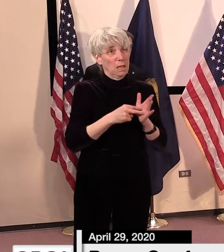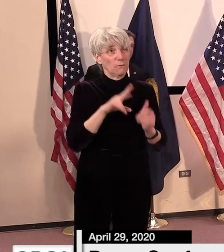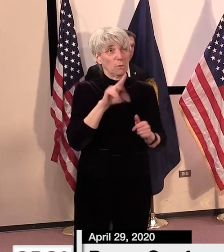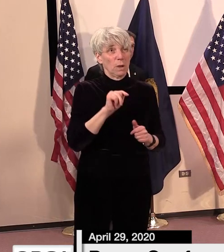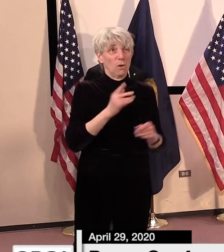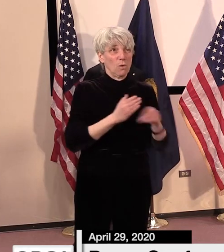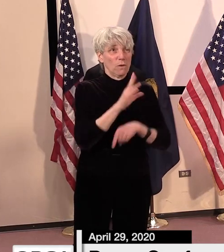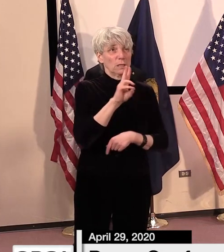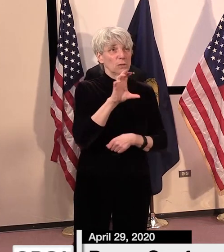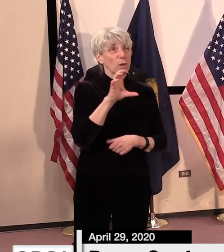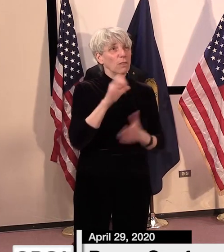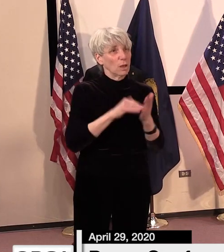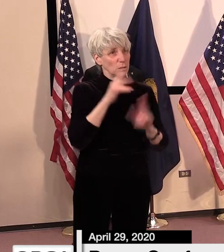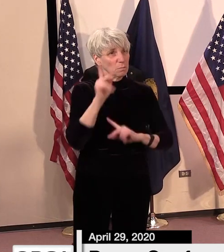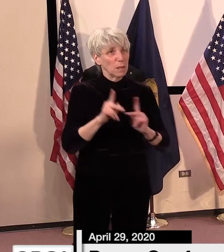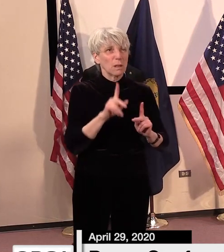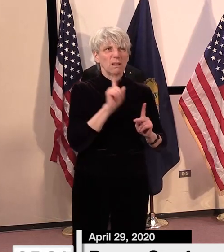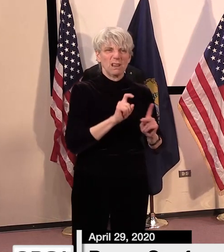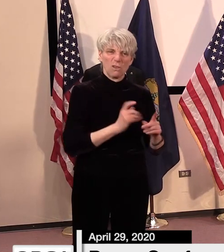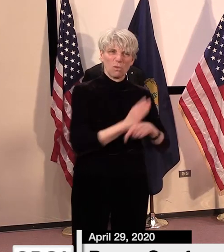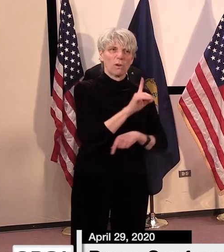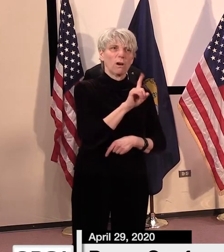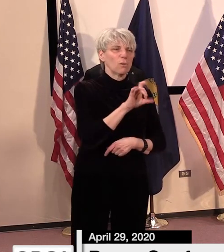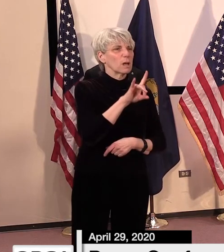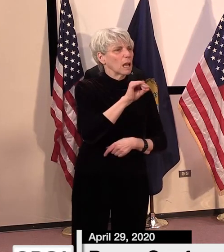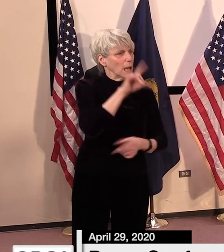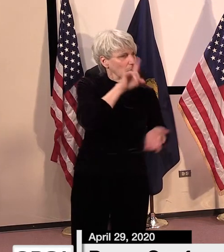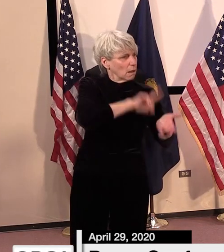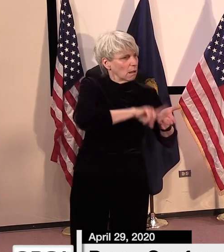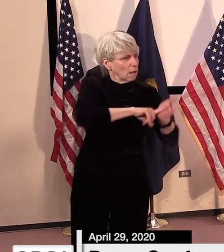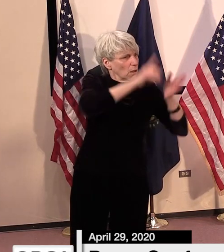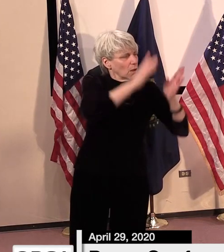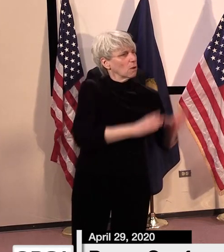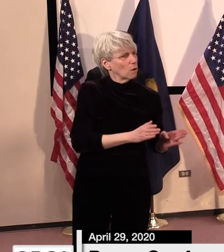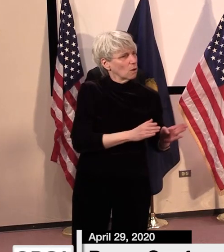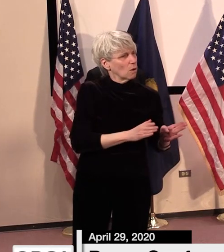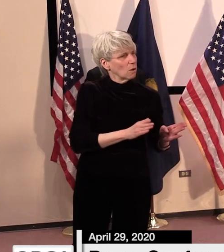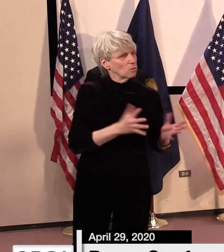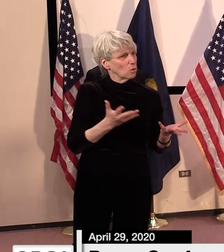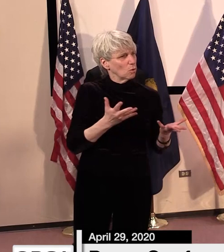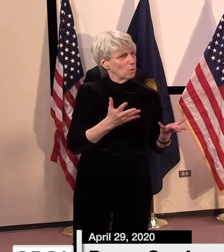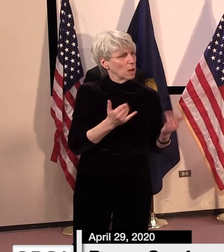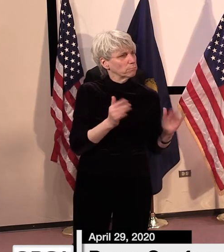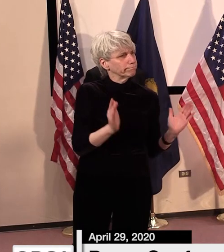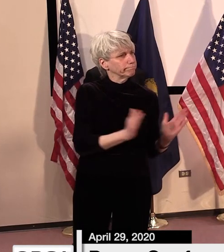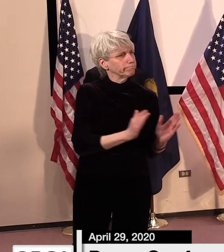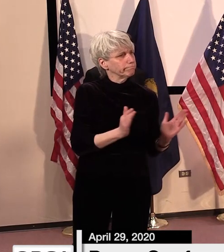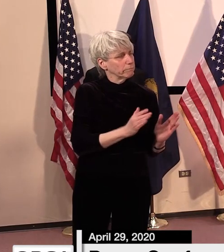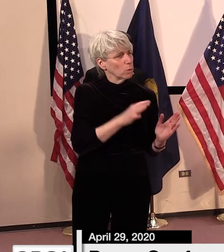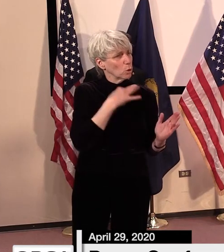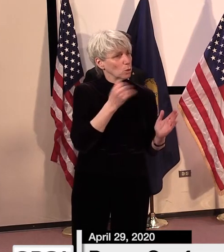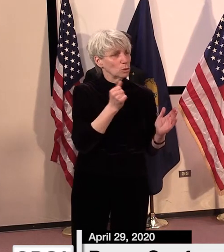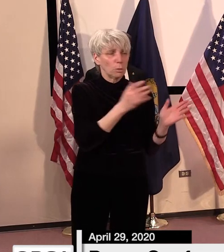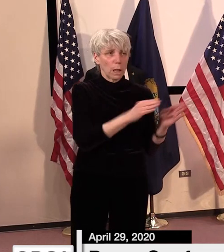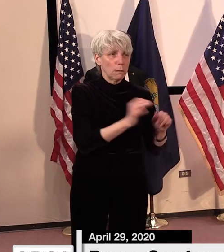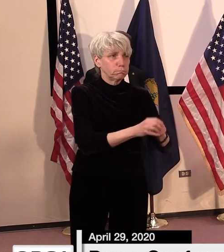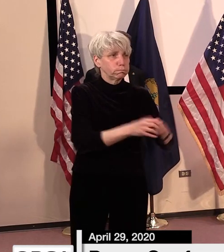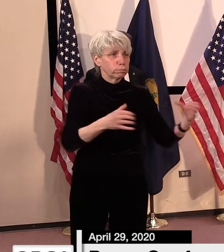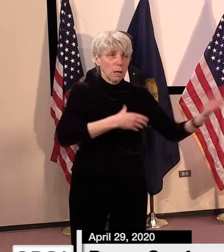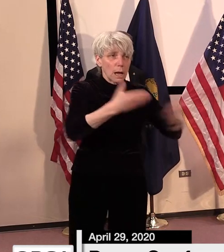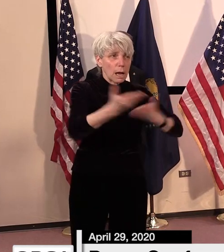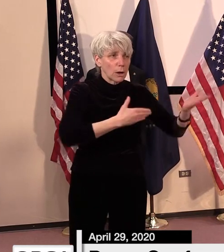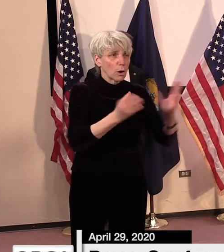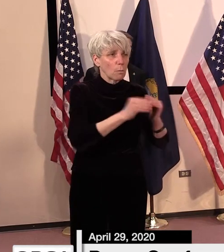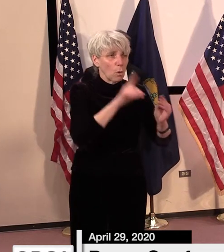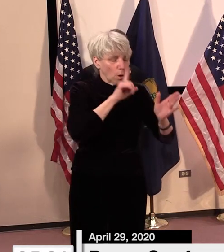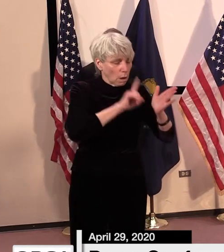Vermont. I'm wondering if you folks are planning to ramp up the number of contact tracers we have, and if